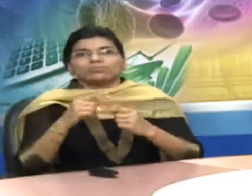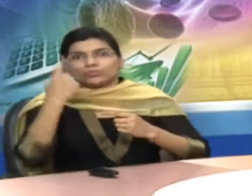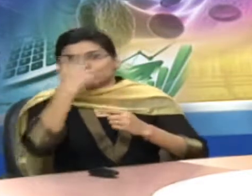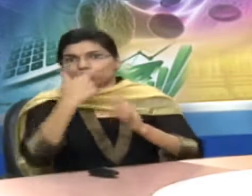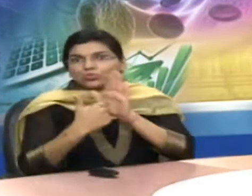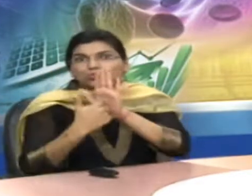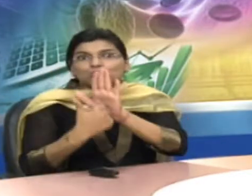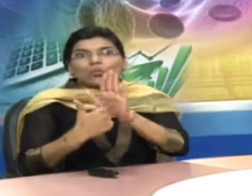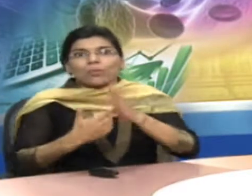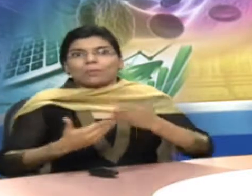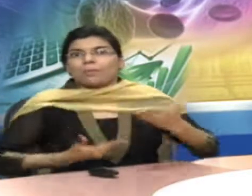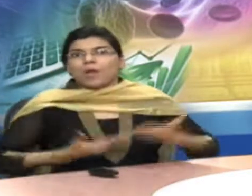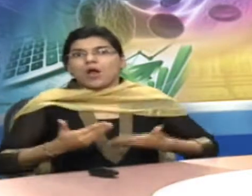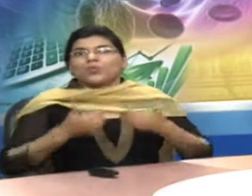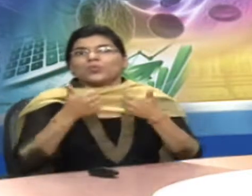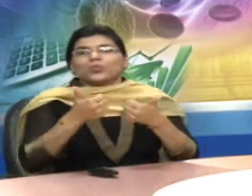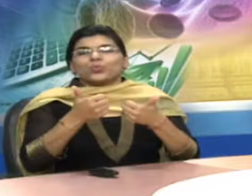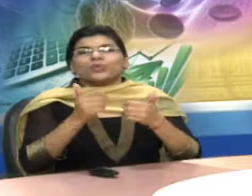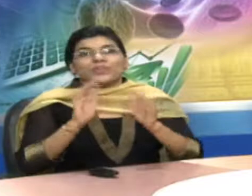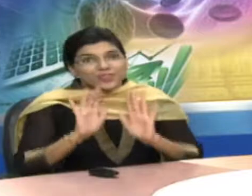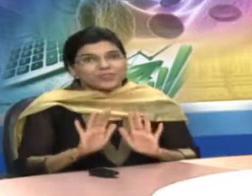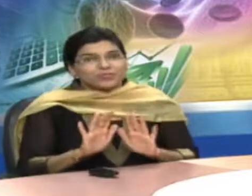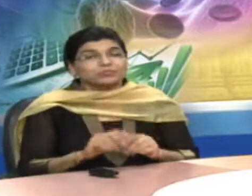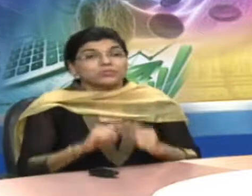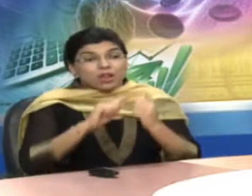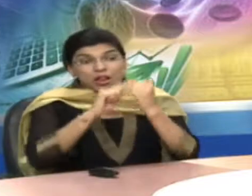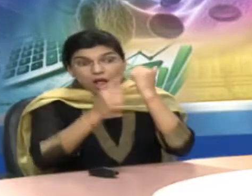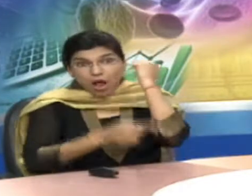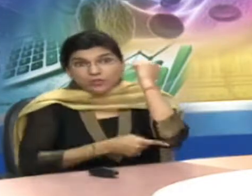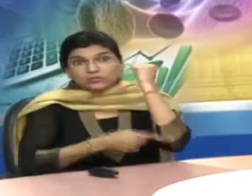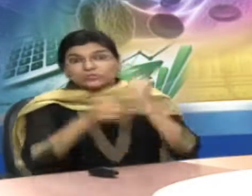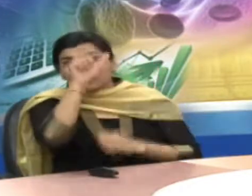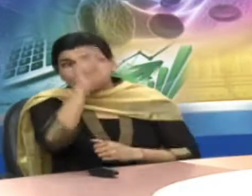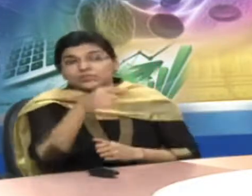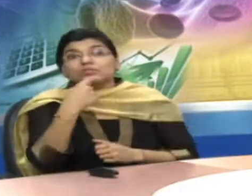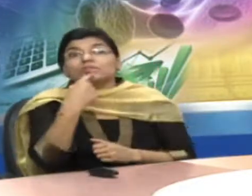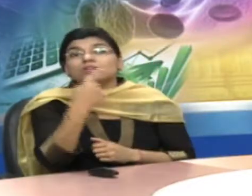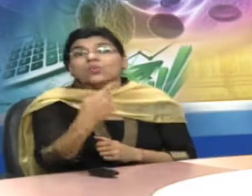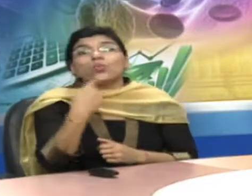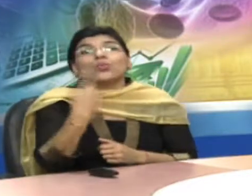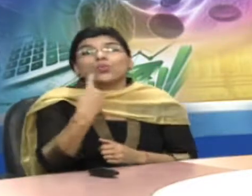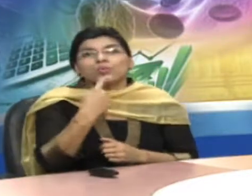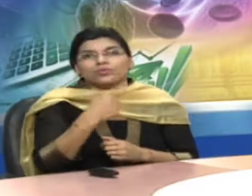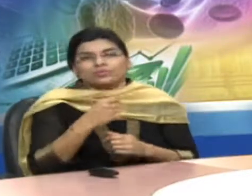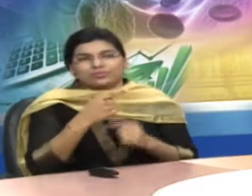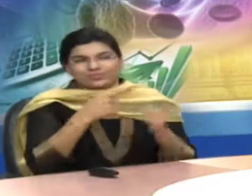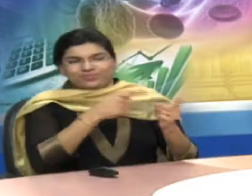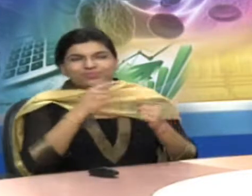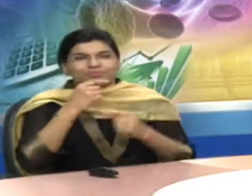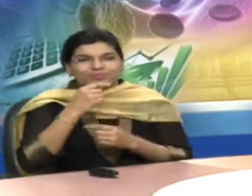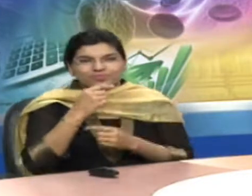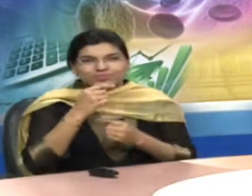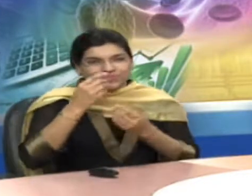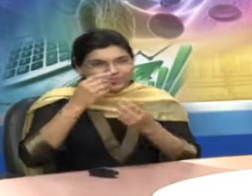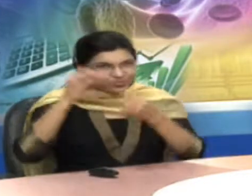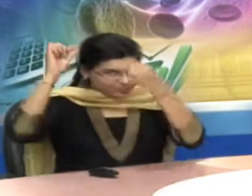Because all these feelings can be visible through our eyes. So, in the last, we can